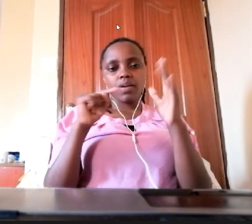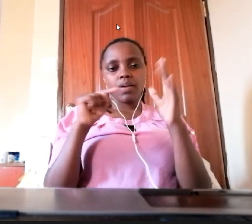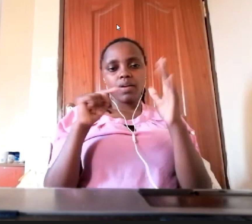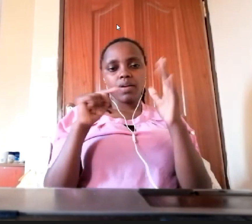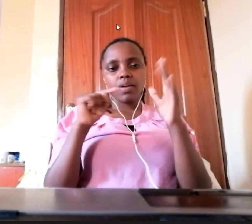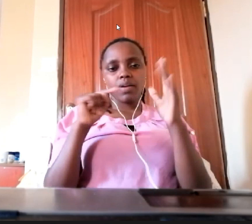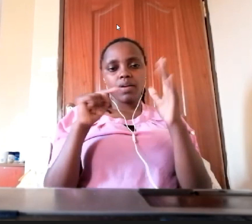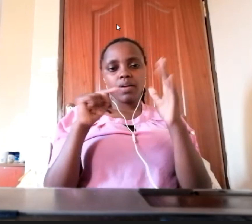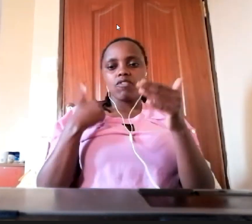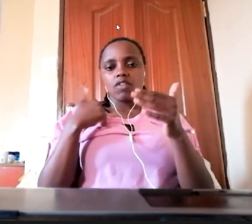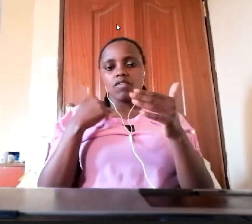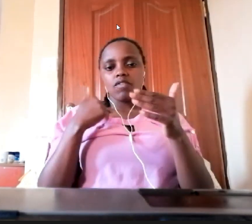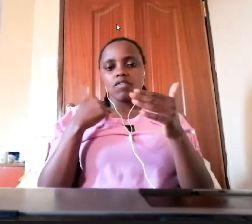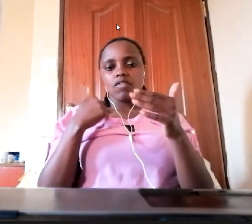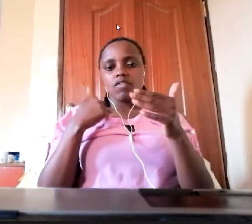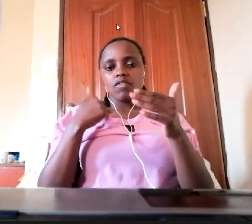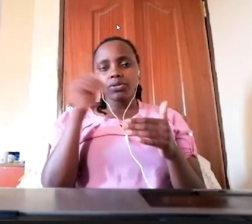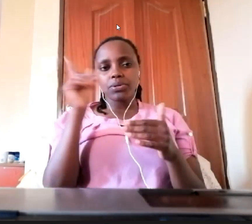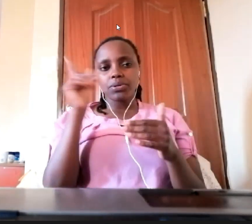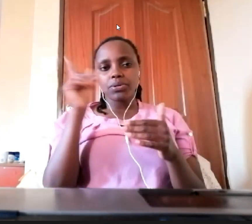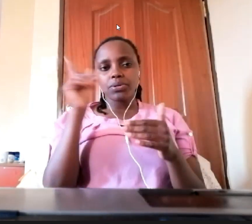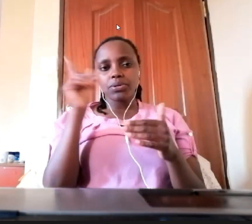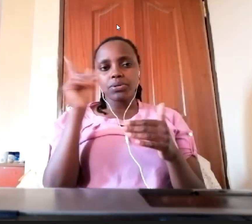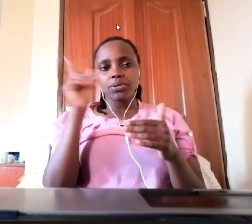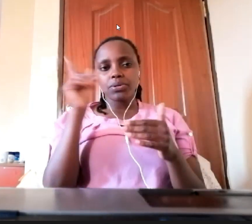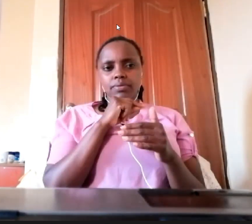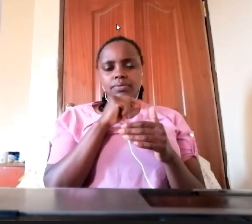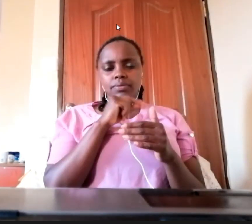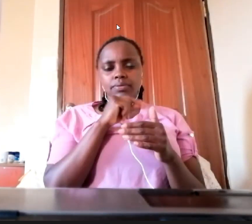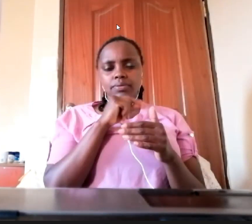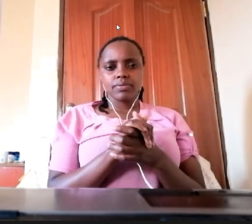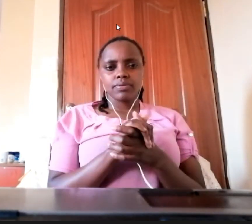had raised, but you some.